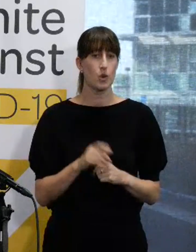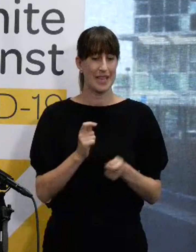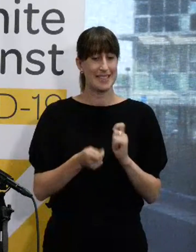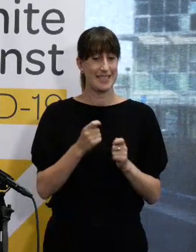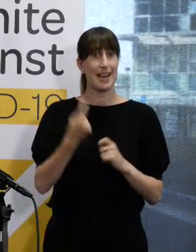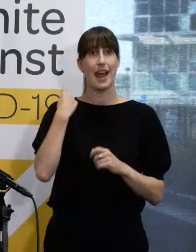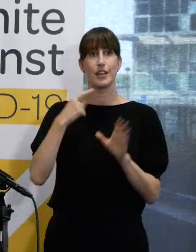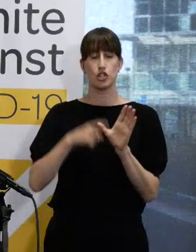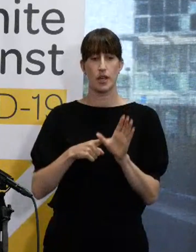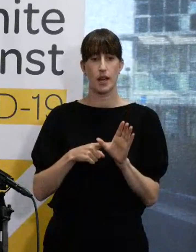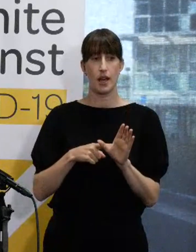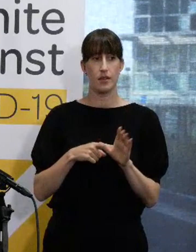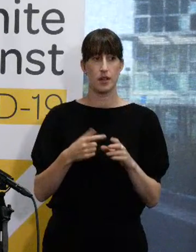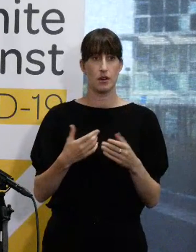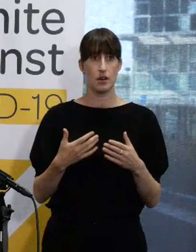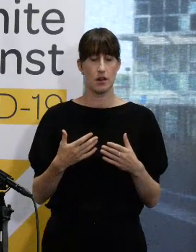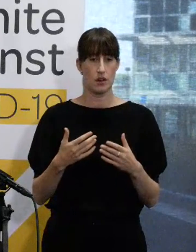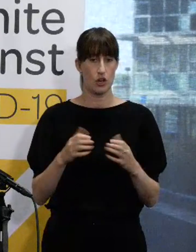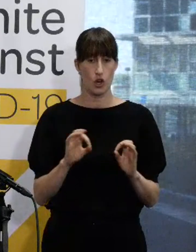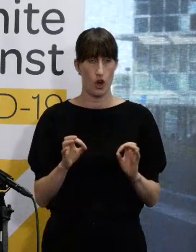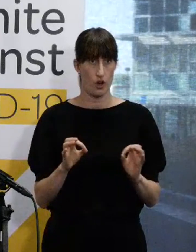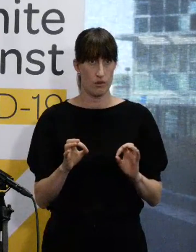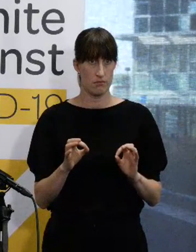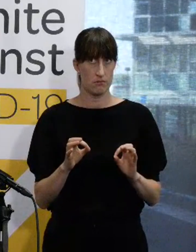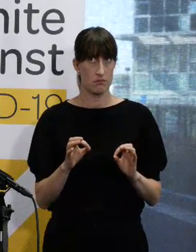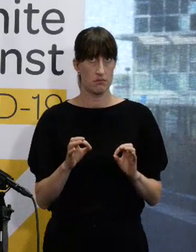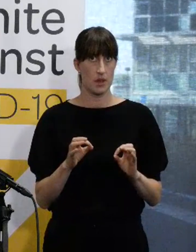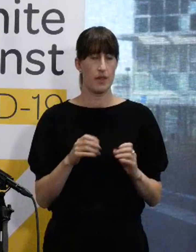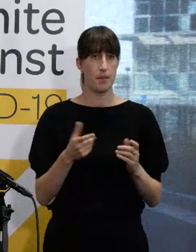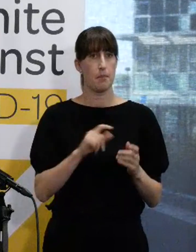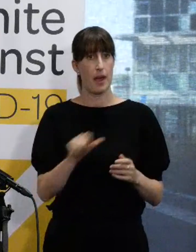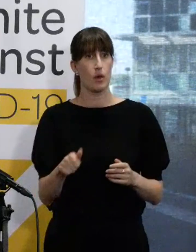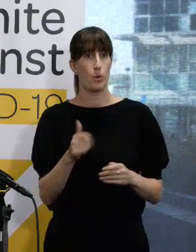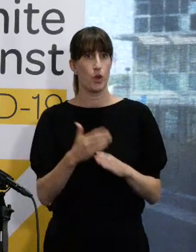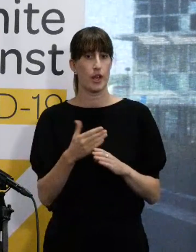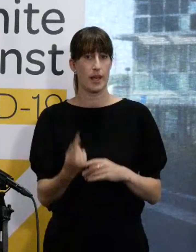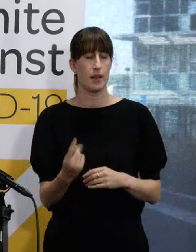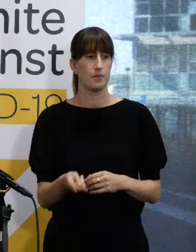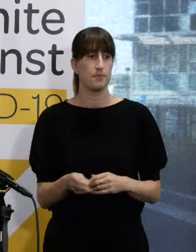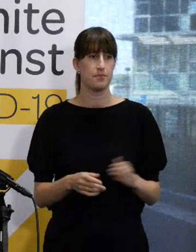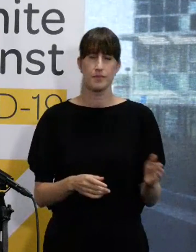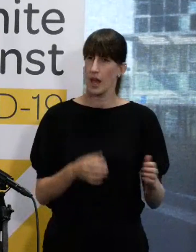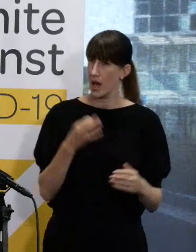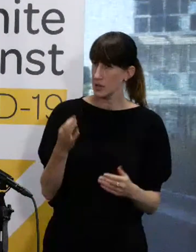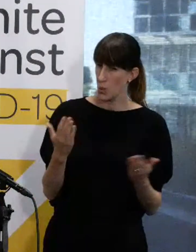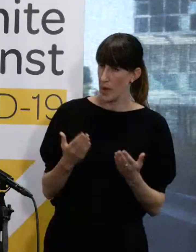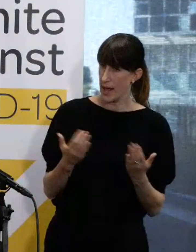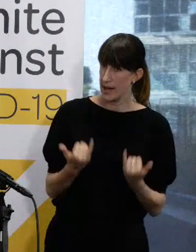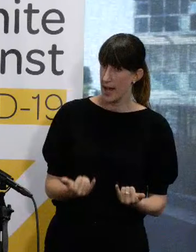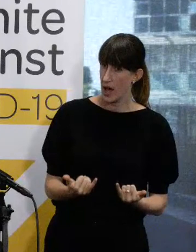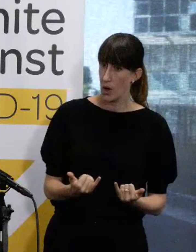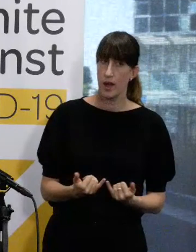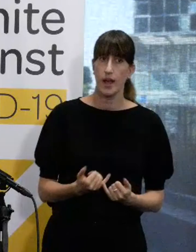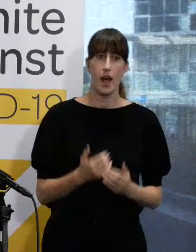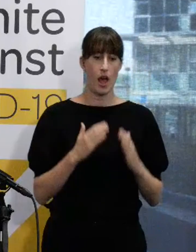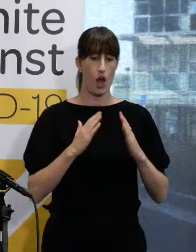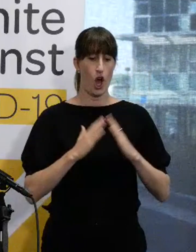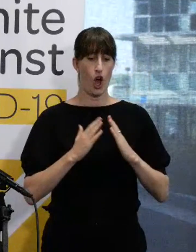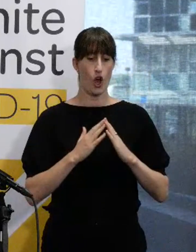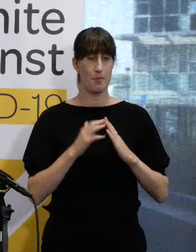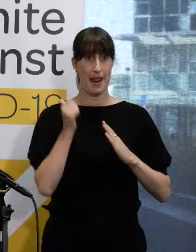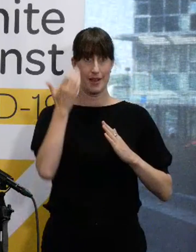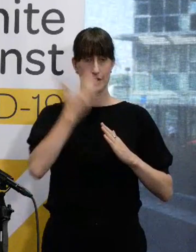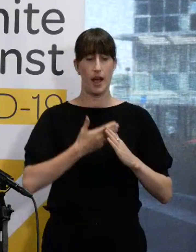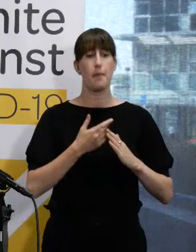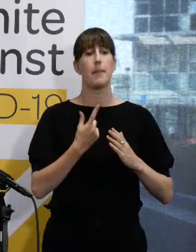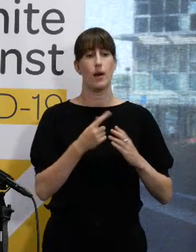at. And where is he now? Is he in? He has been isolating at home overnight and has been transferred to the Jet Park quarantine facility. In terms